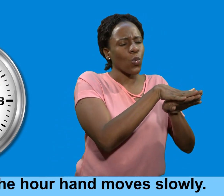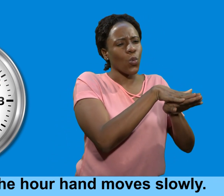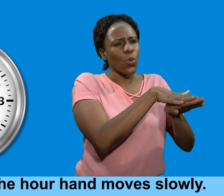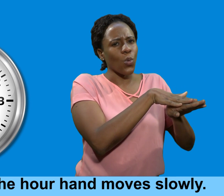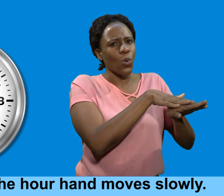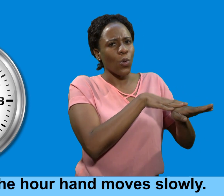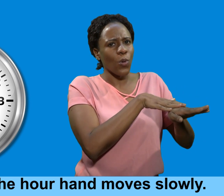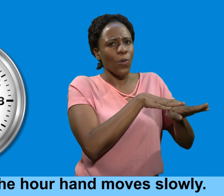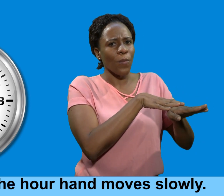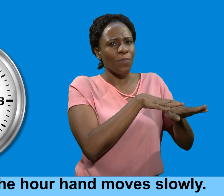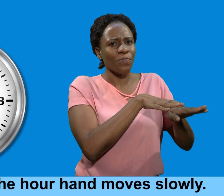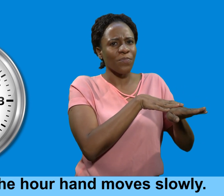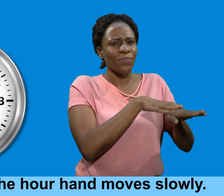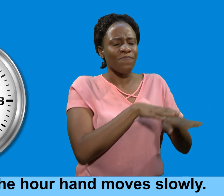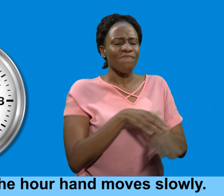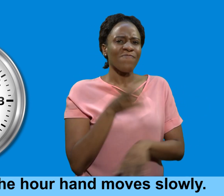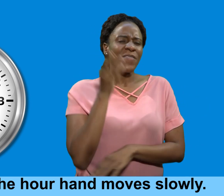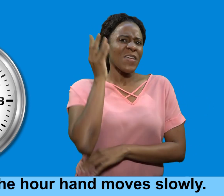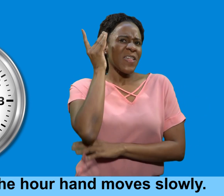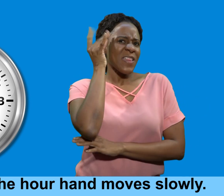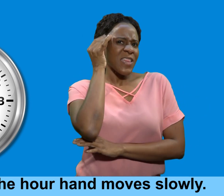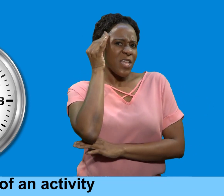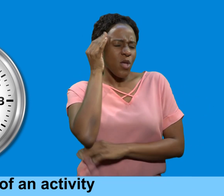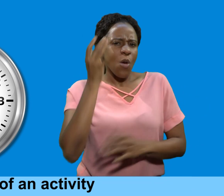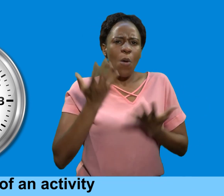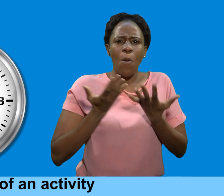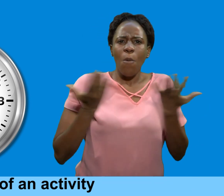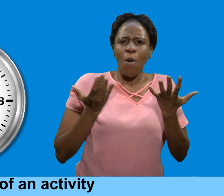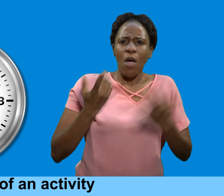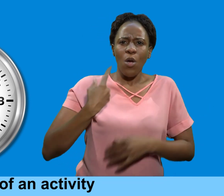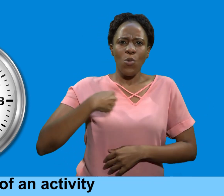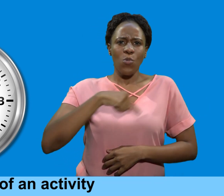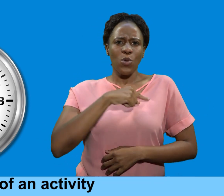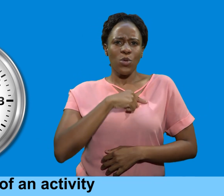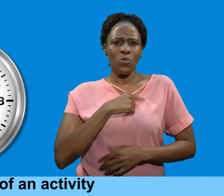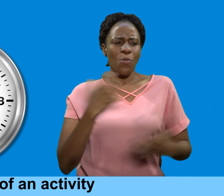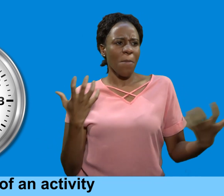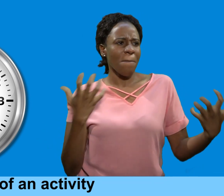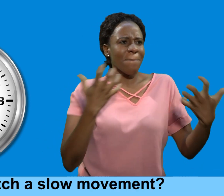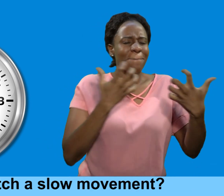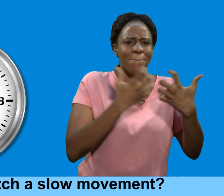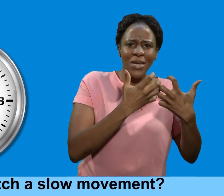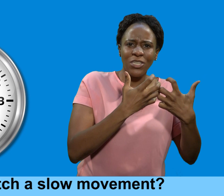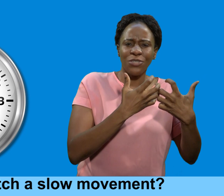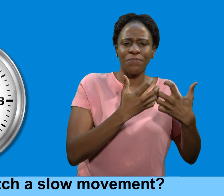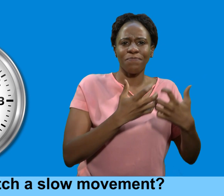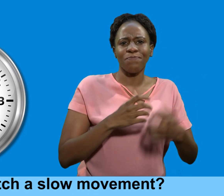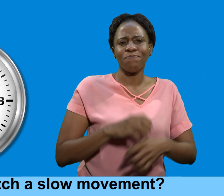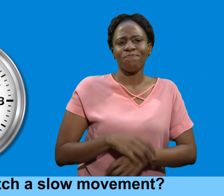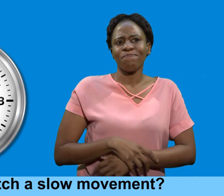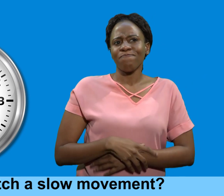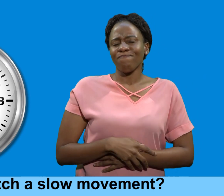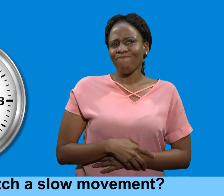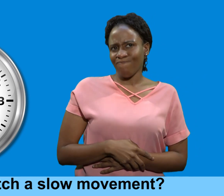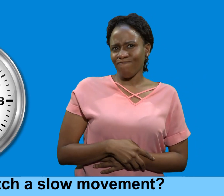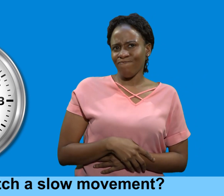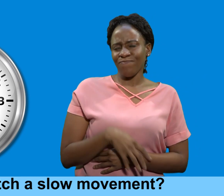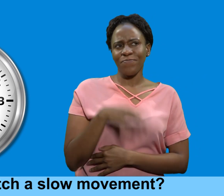hand moves slowly. Can you think of an activity that would match a slow